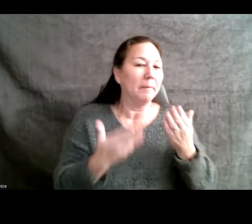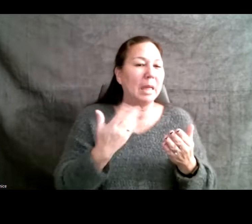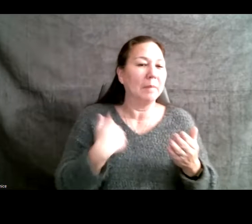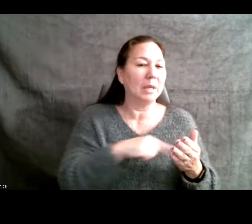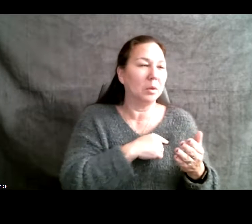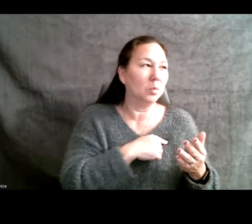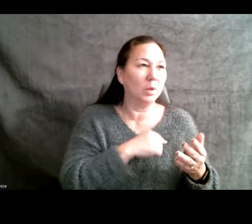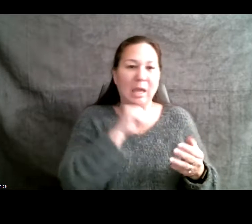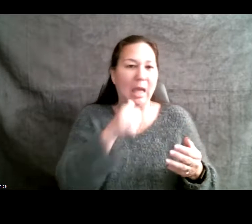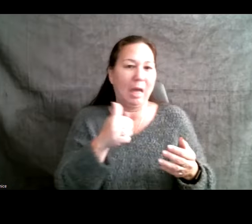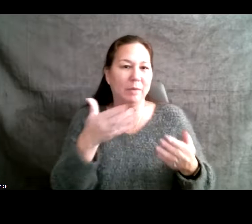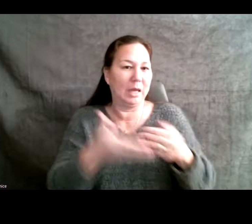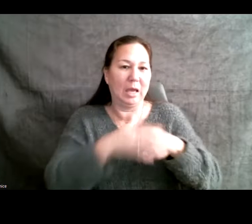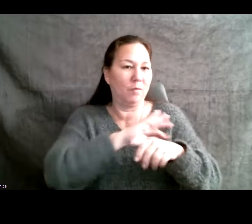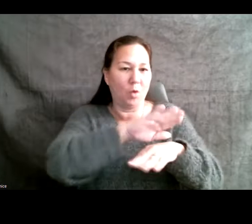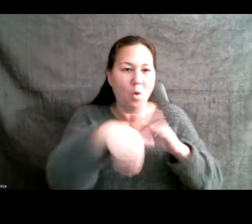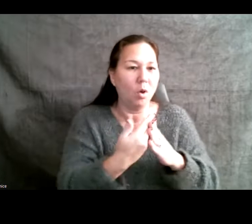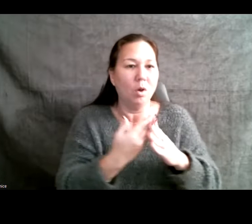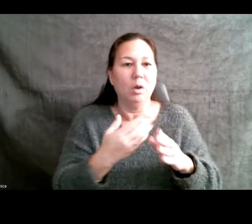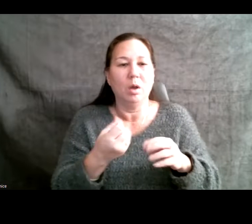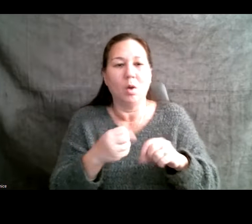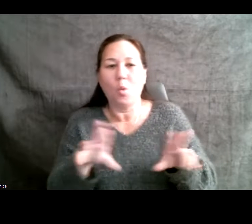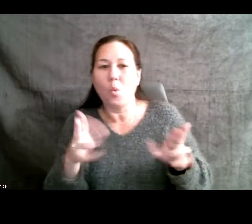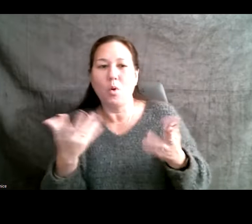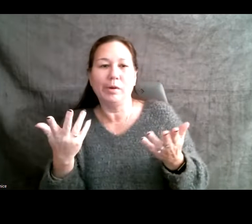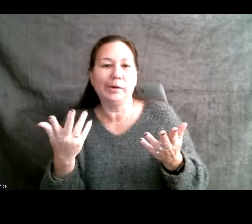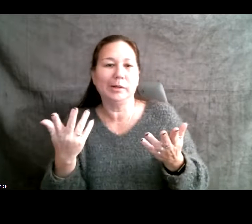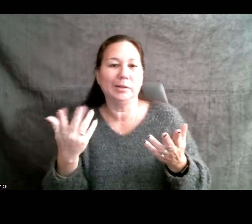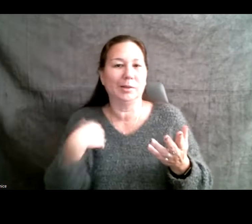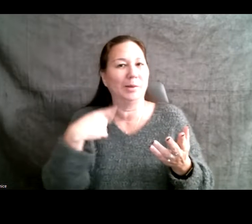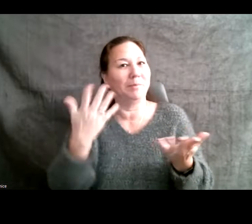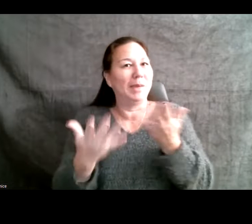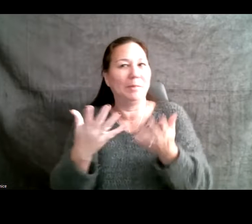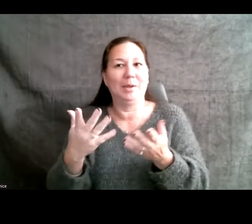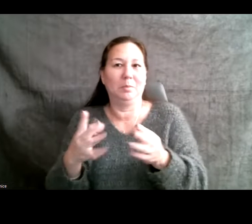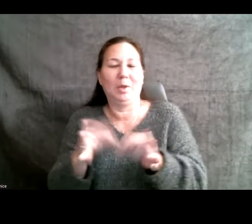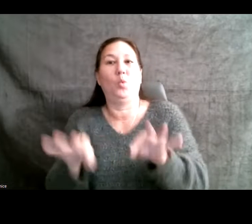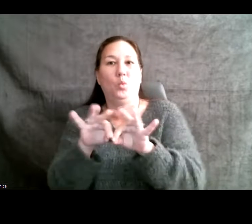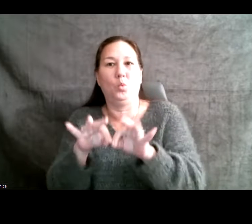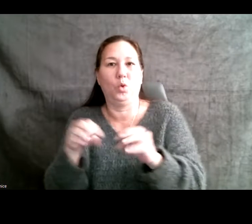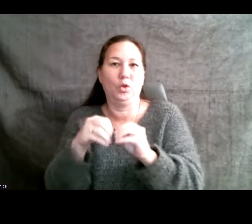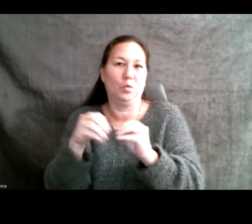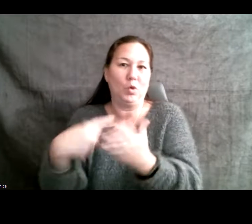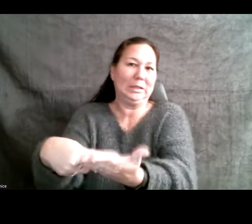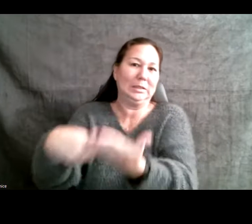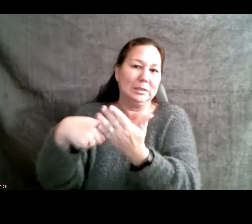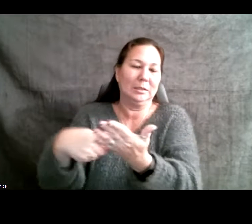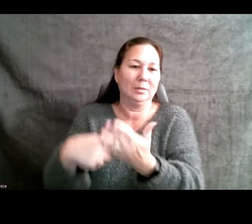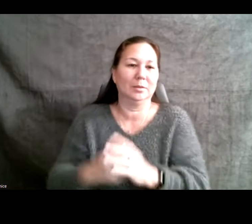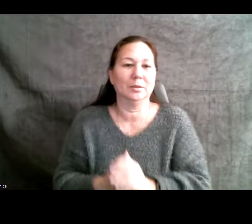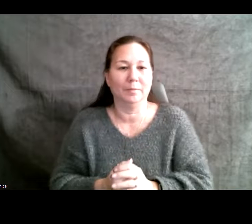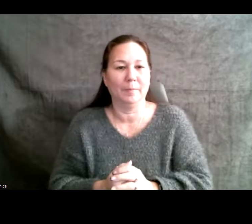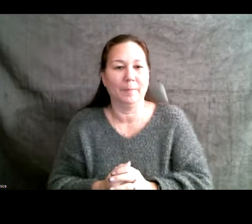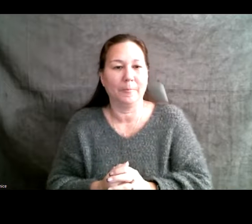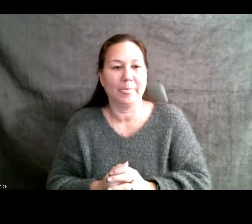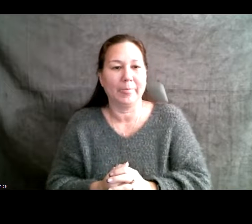are very worthy of further deliberation. So just if we could spend a couple of minutes thinking about that, then we can move over to some